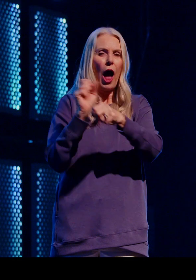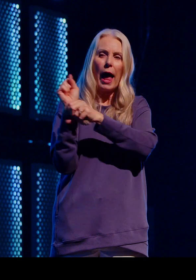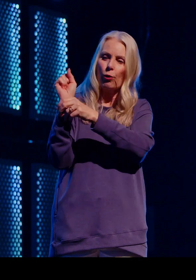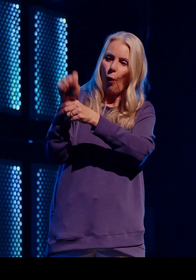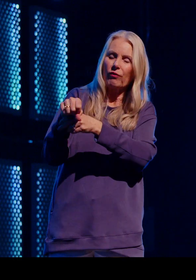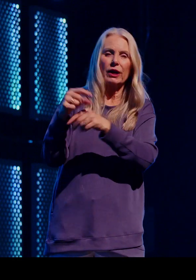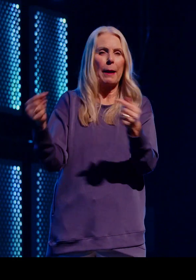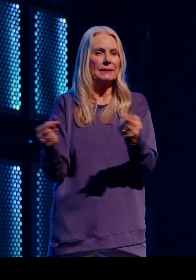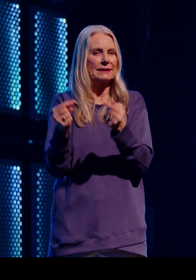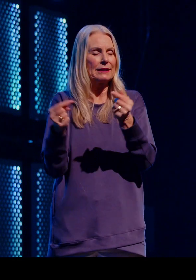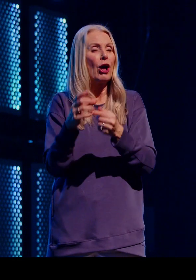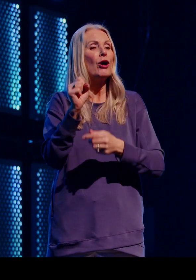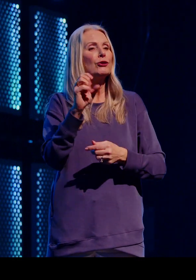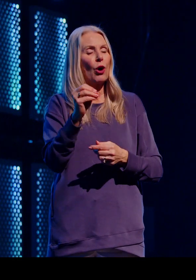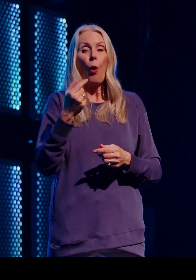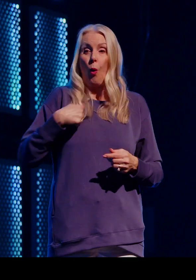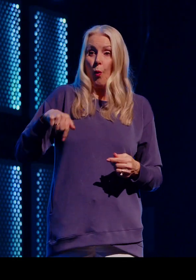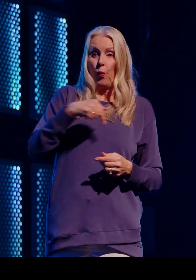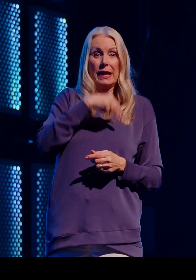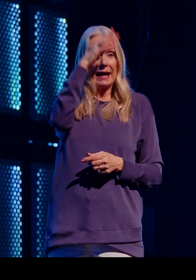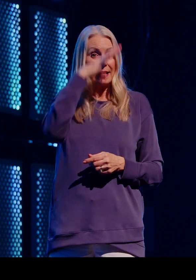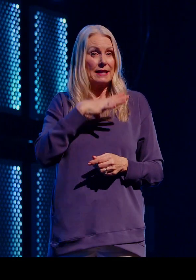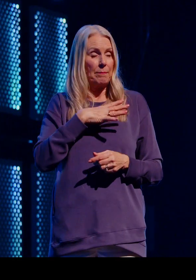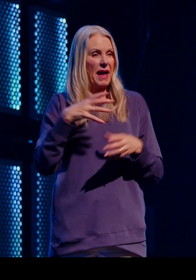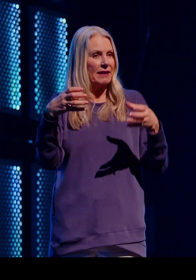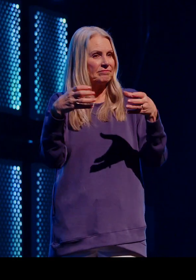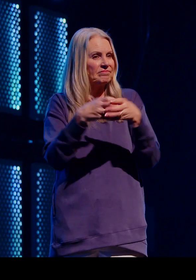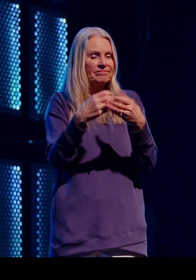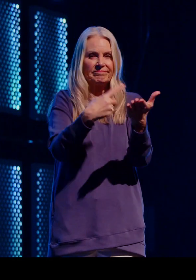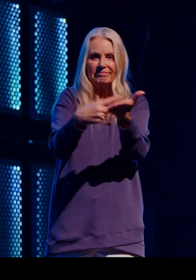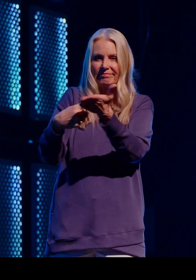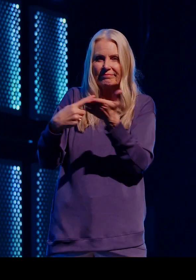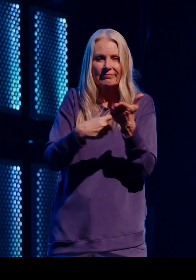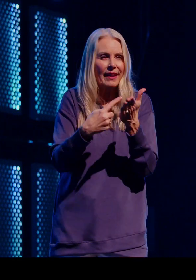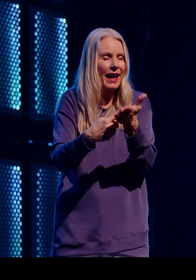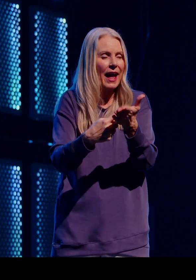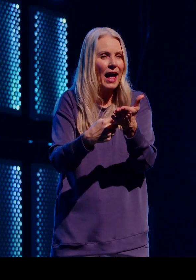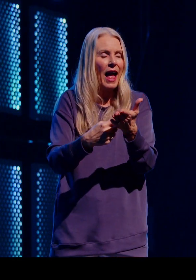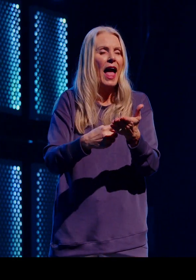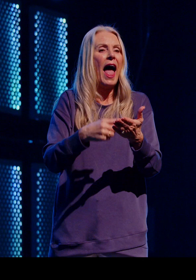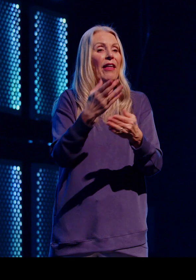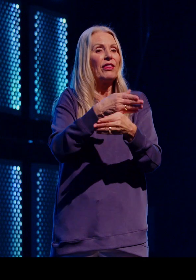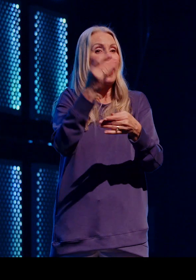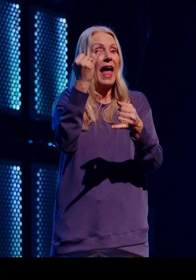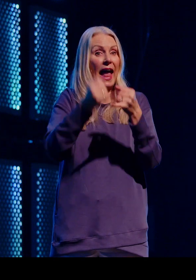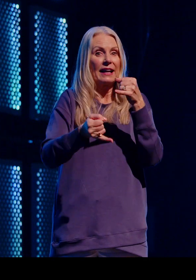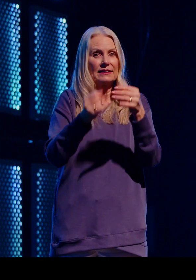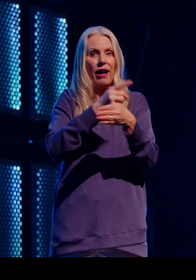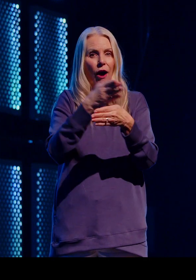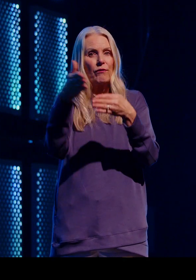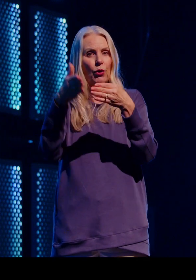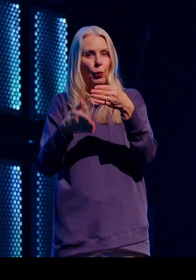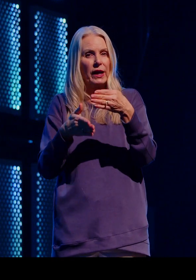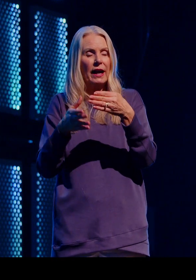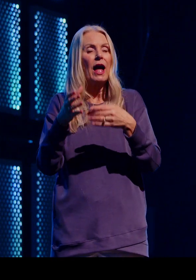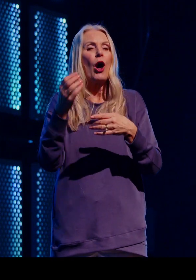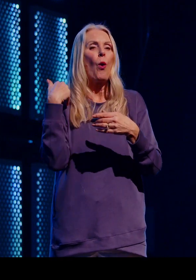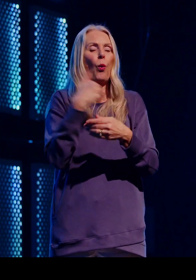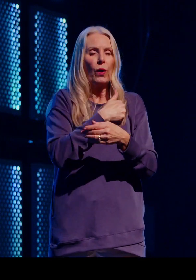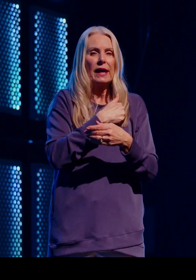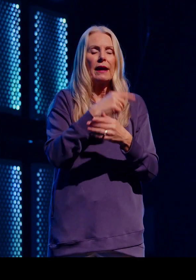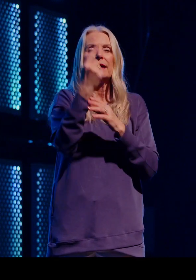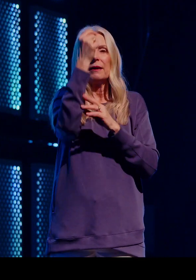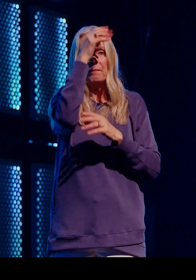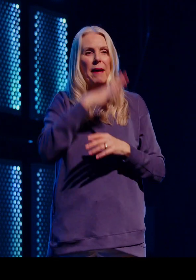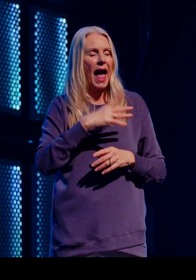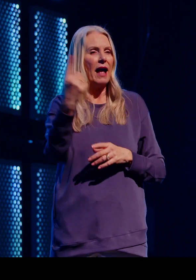with the guys away where we can go through this together. And my heart was blessed as we debriefed our week at the end of the week. And man after man